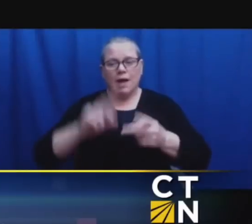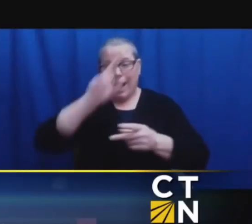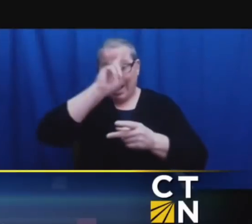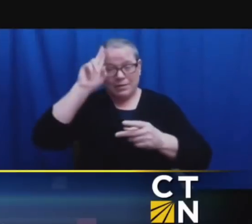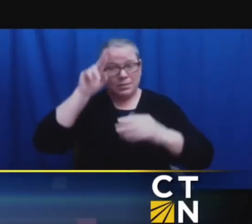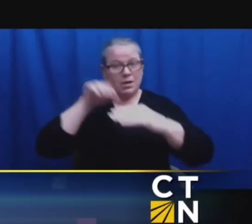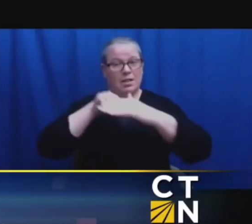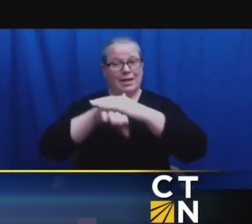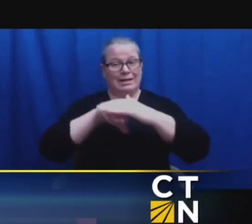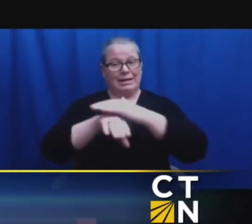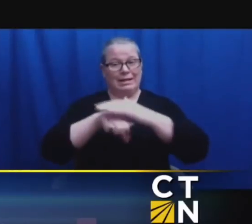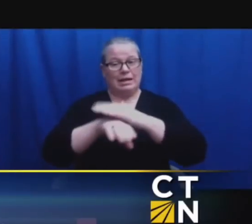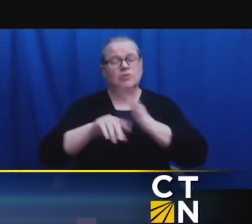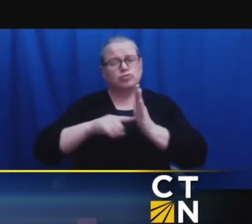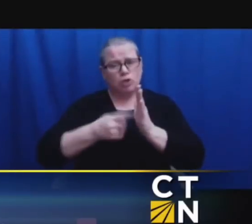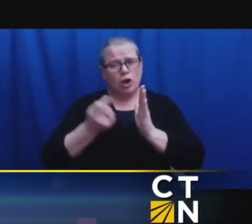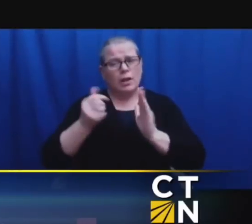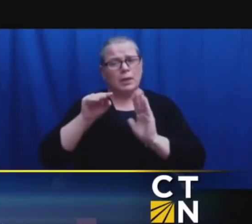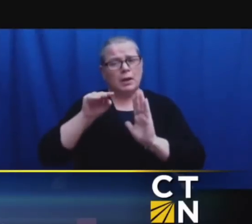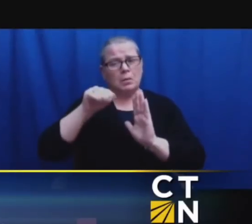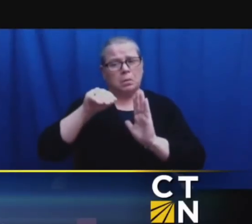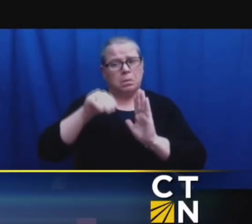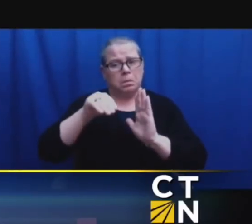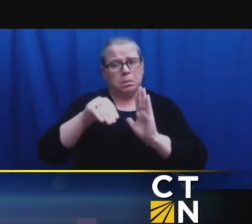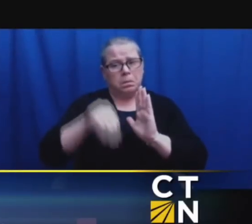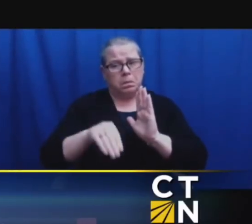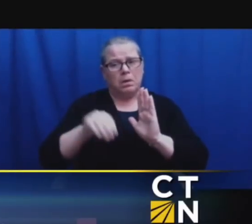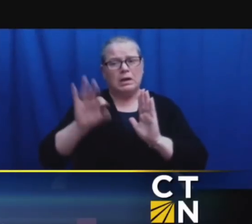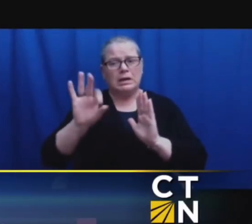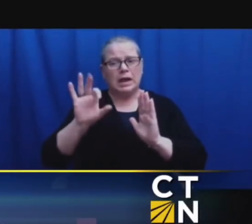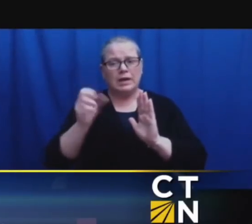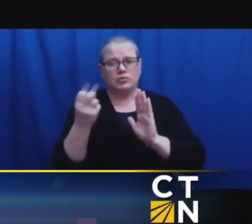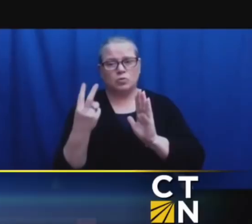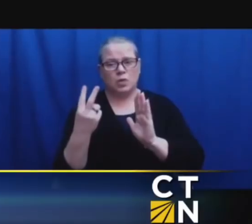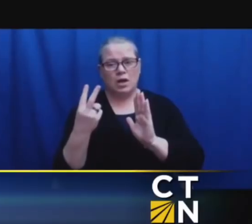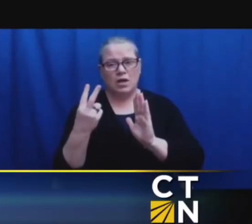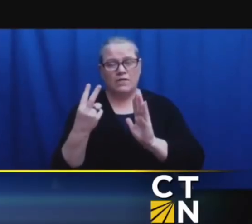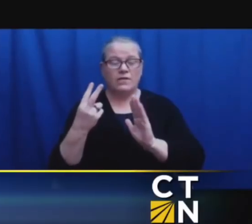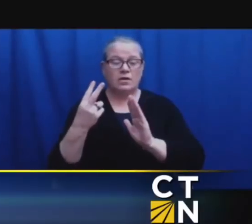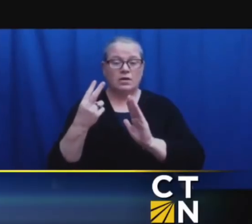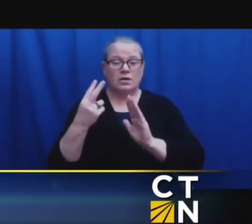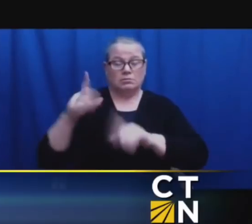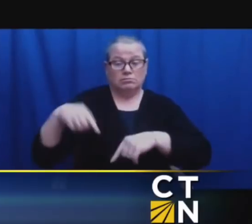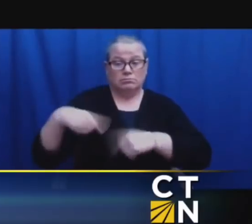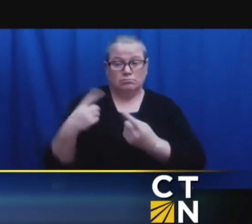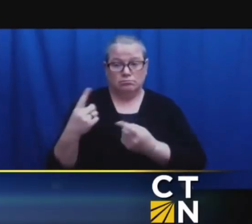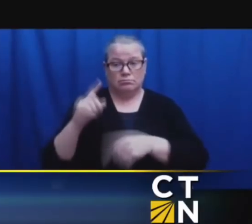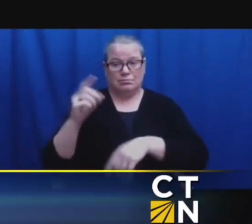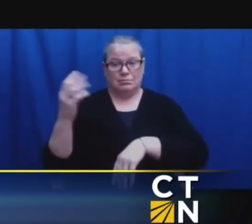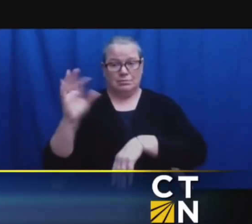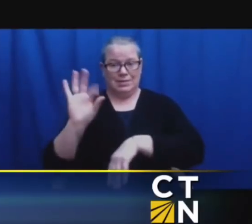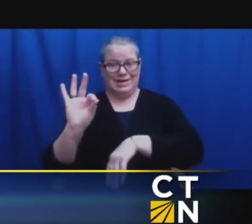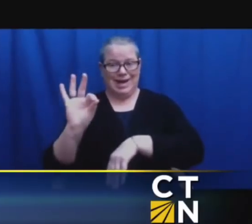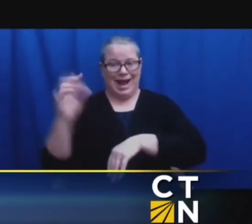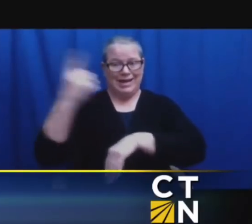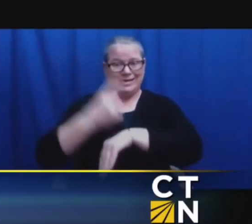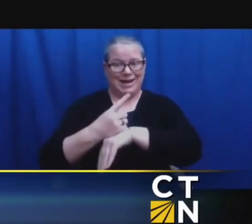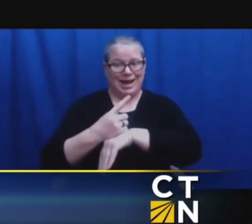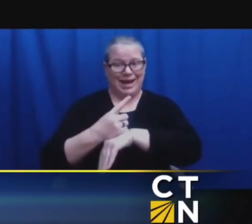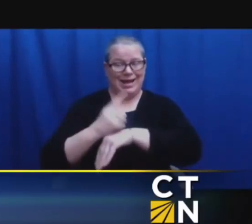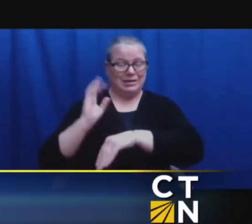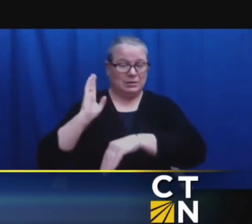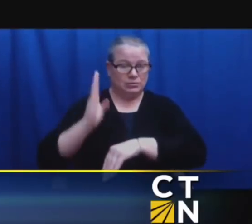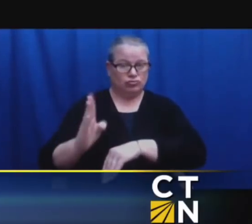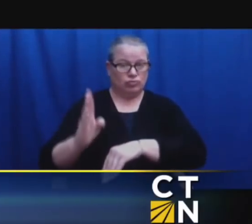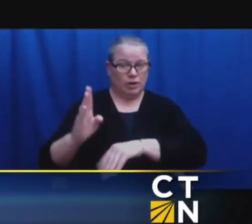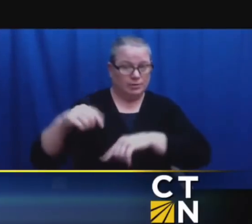912 is sort of 9 straight days of declining hospitalizations. As you remember, that was a pretty important metric as we figured out how we can open